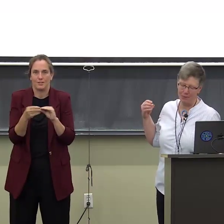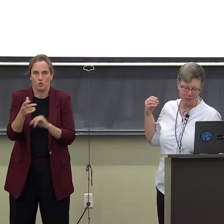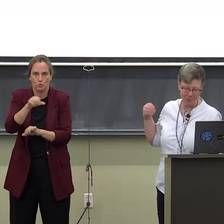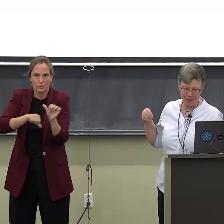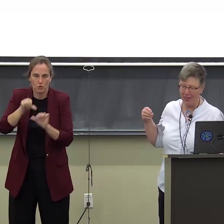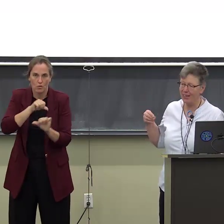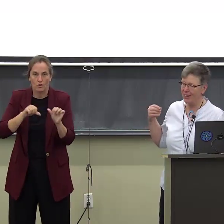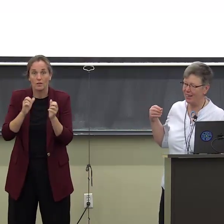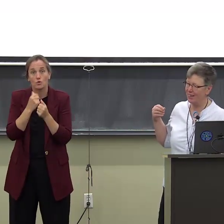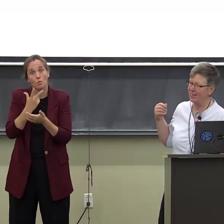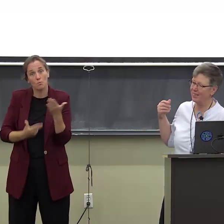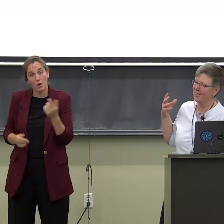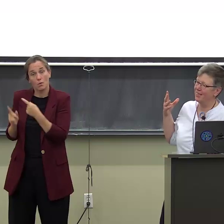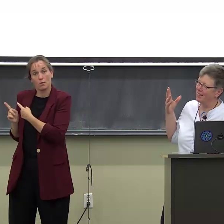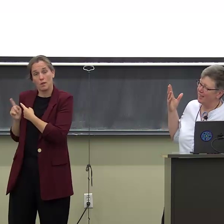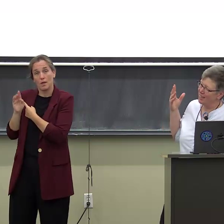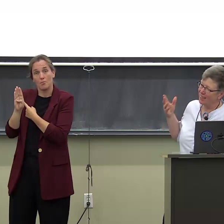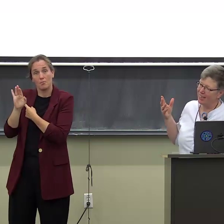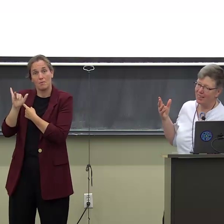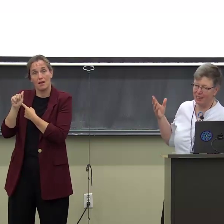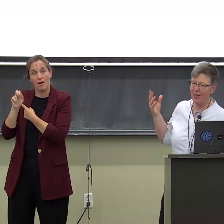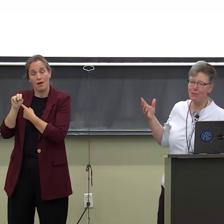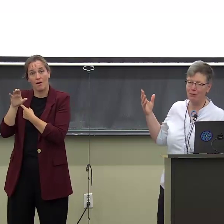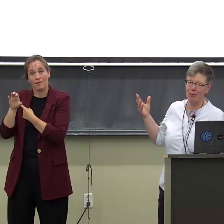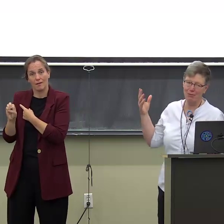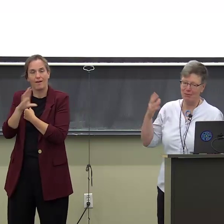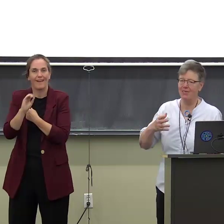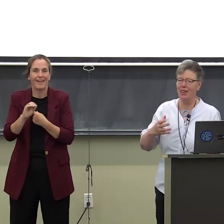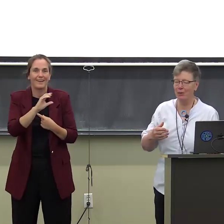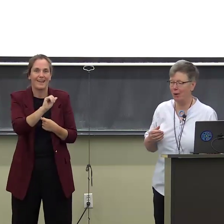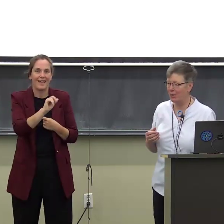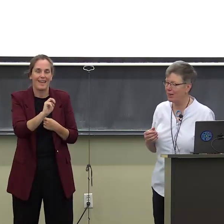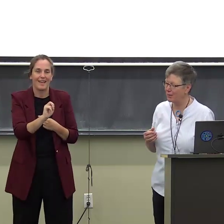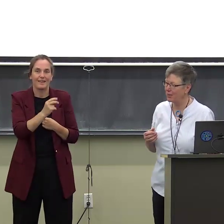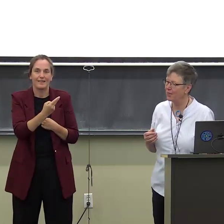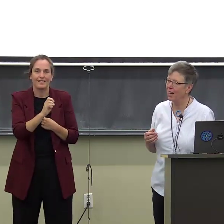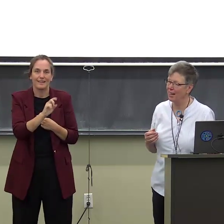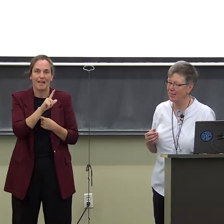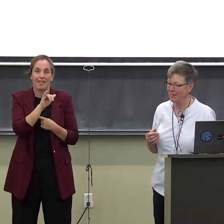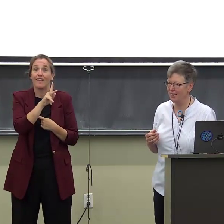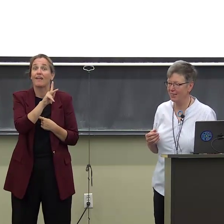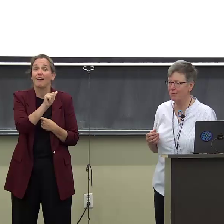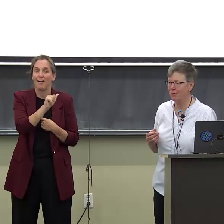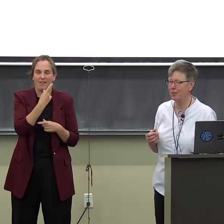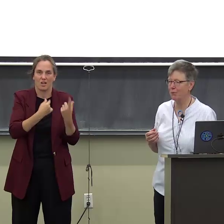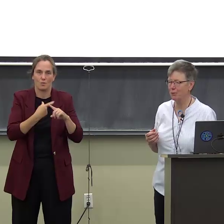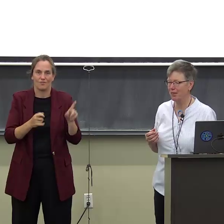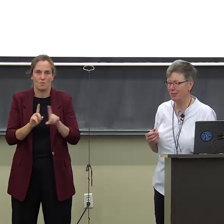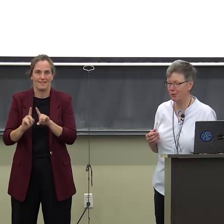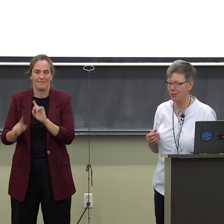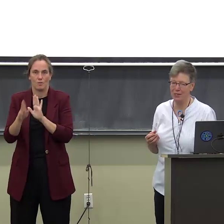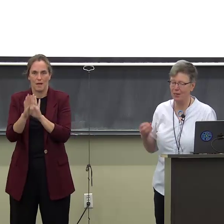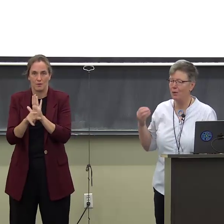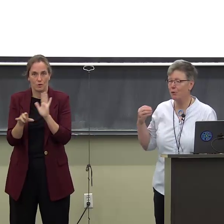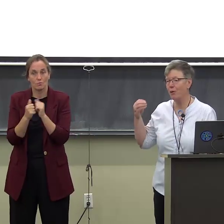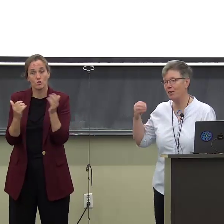both Bianca and Angelica come from other backgrounds. So adding some fresh